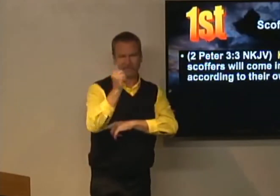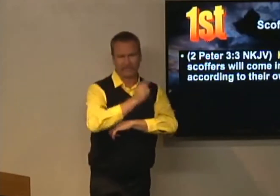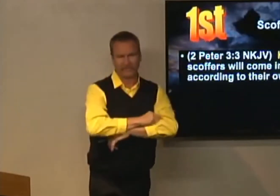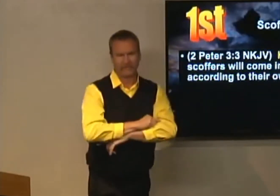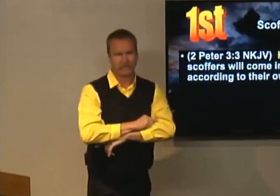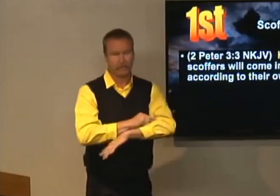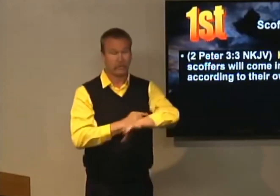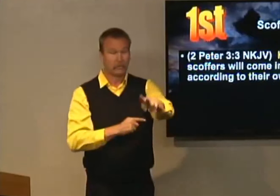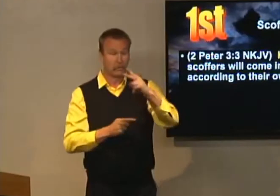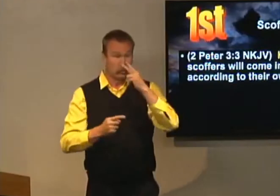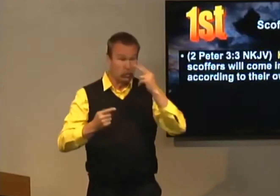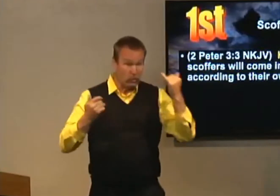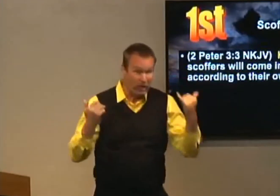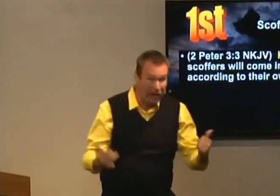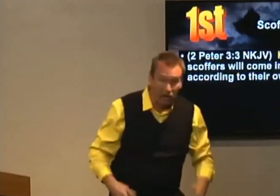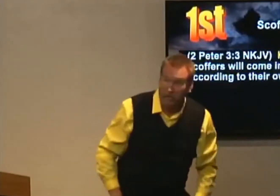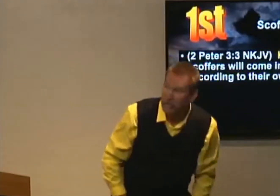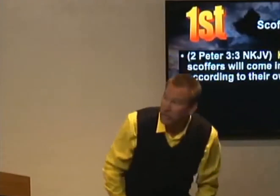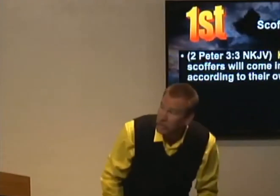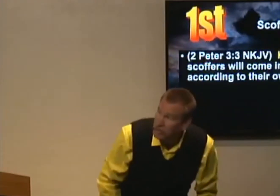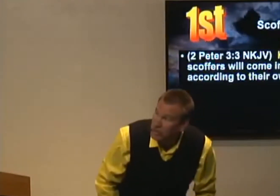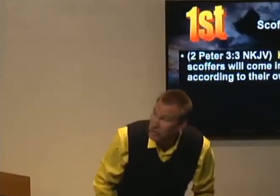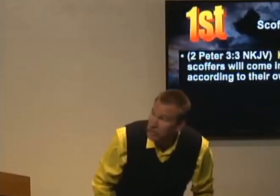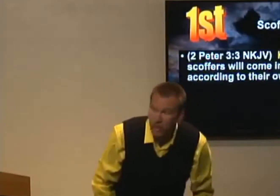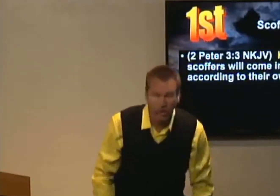come in the last days.